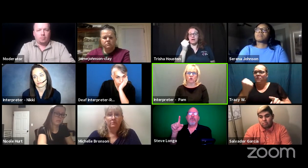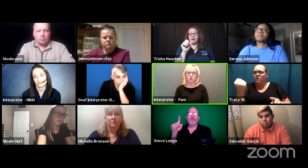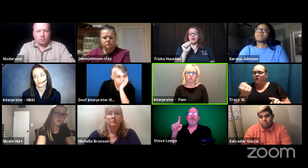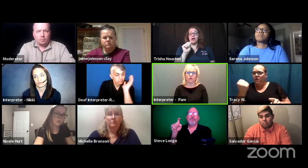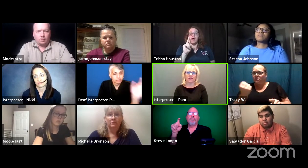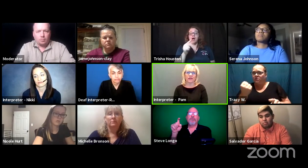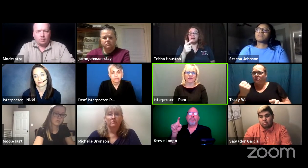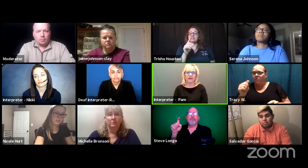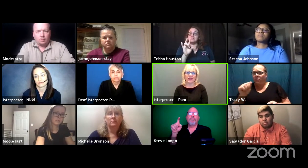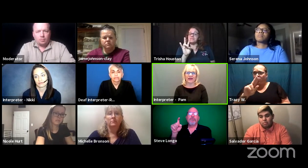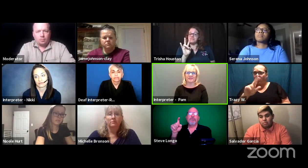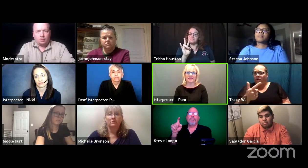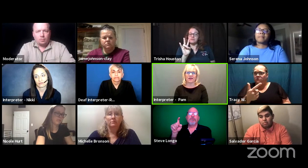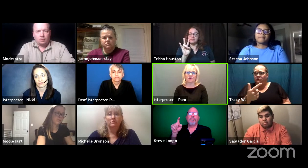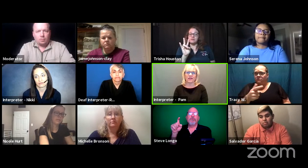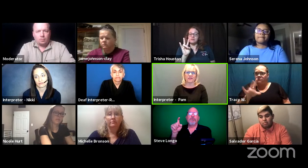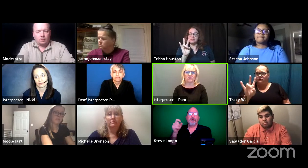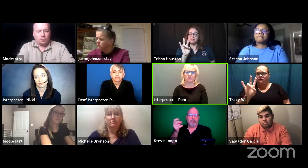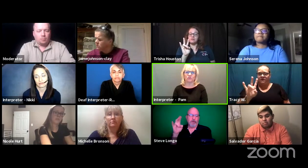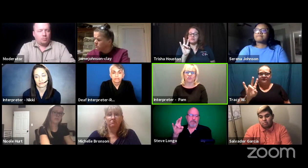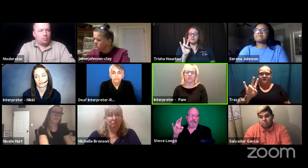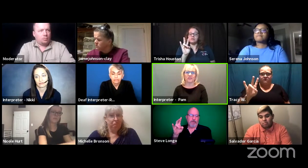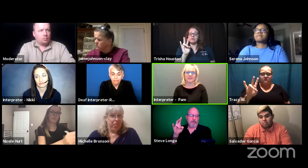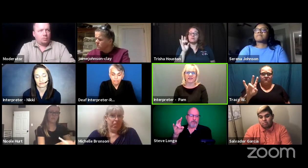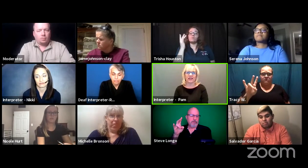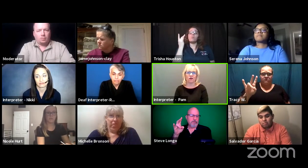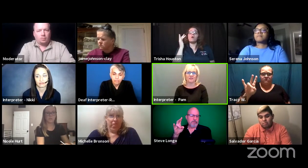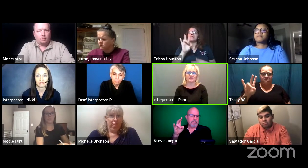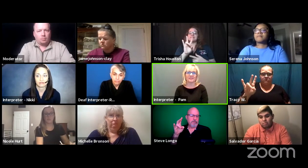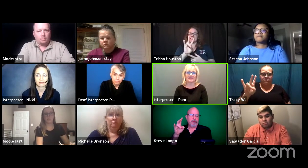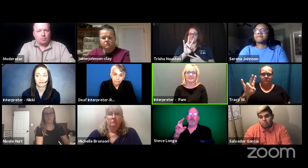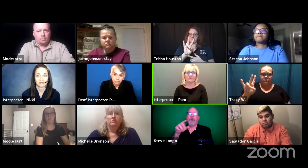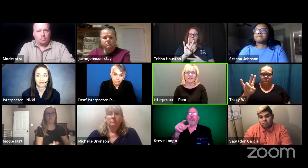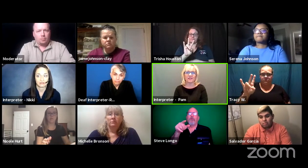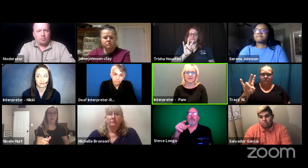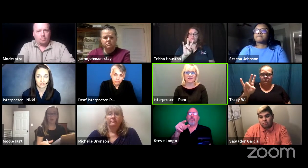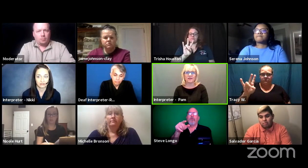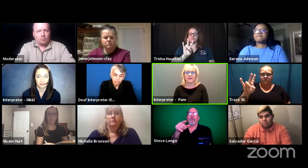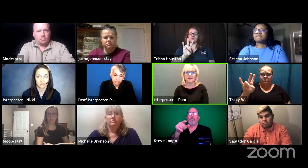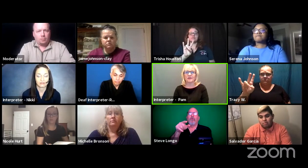So looking at Saturdays, Tricia is saying August the 7th.